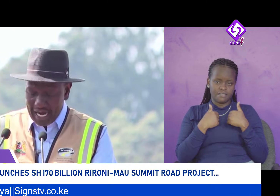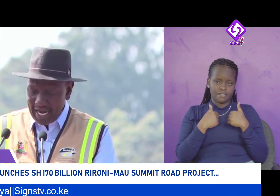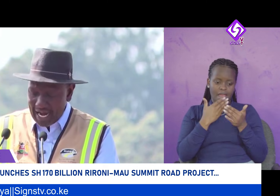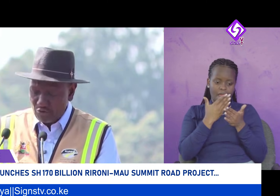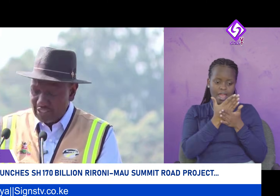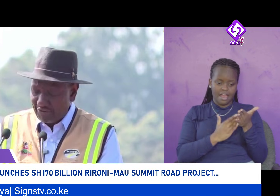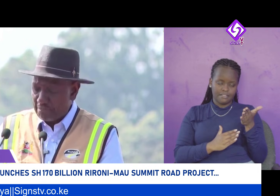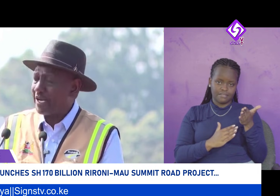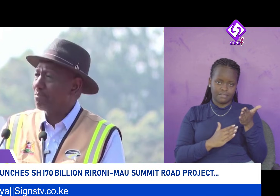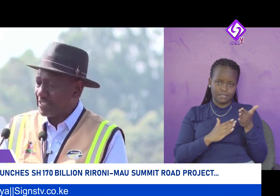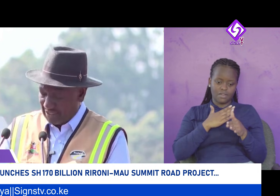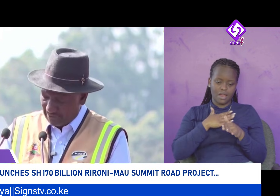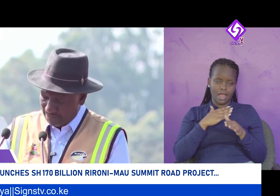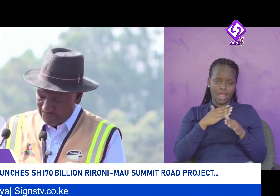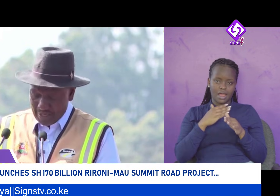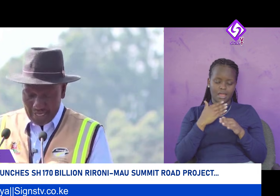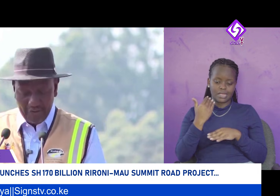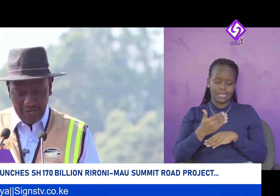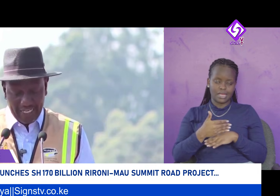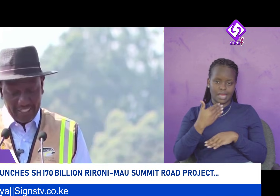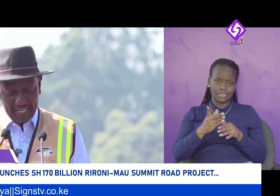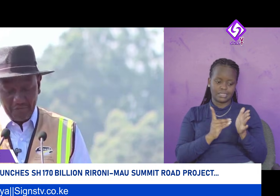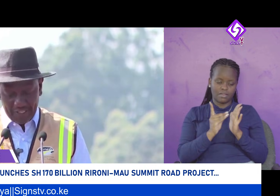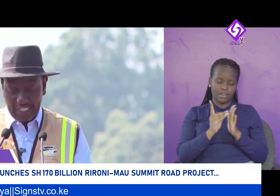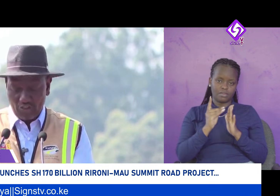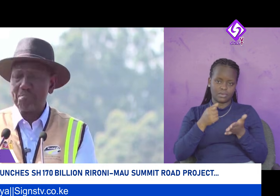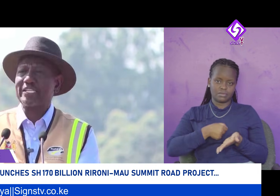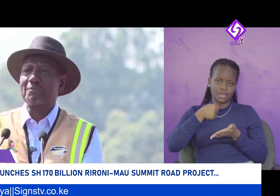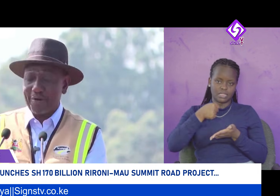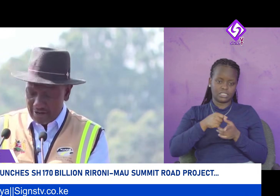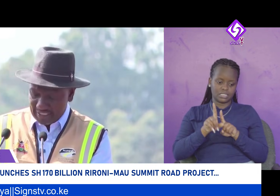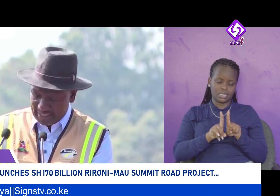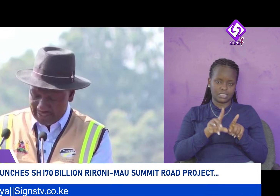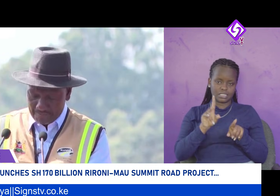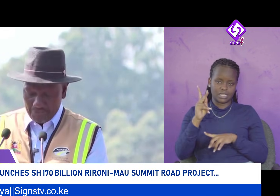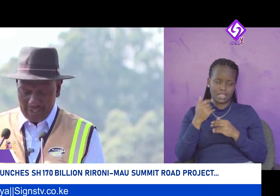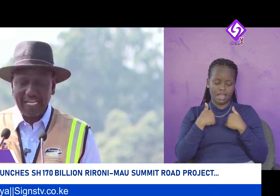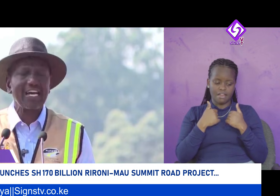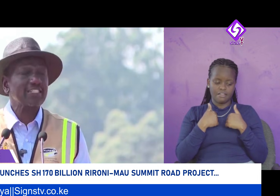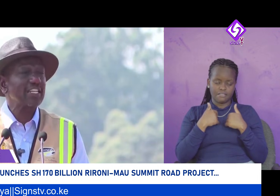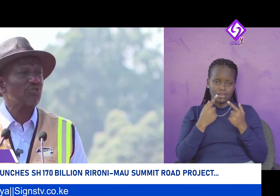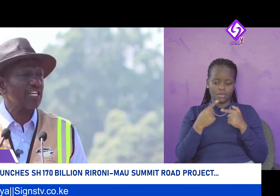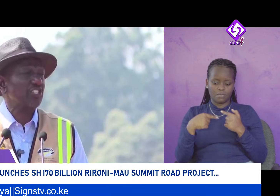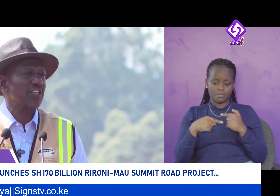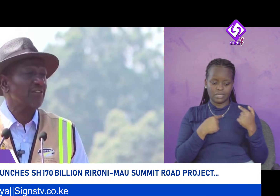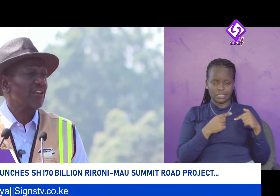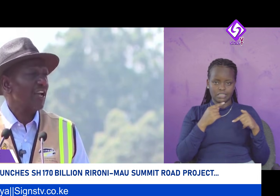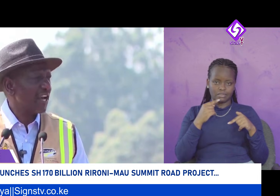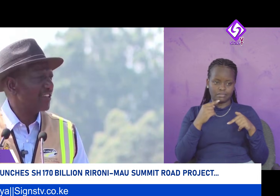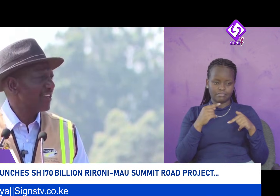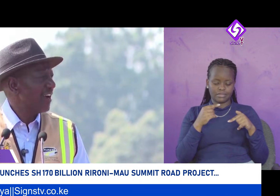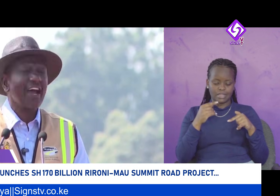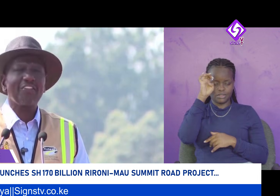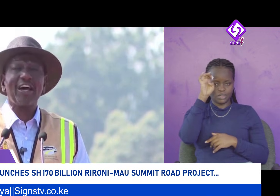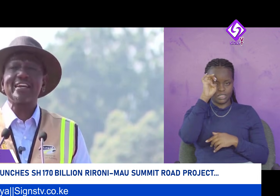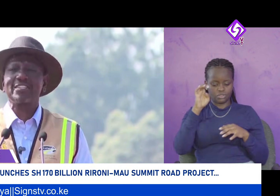our entire annual development budget, even as Kenya faces competing priorities such as education,